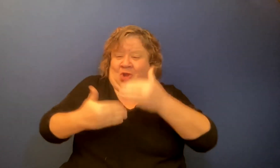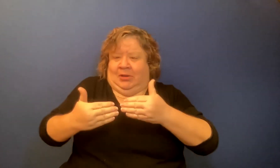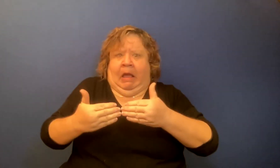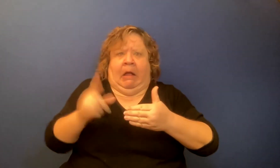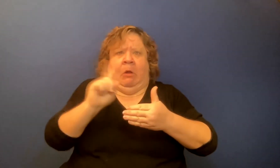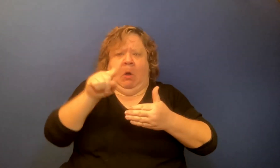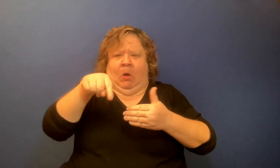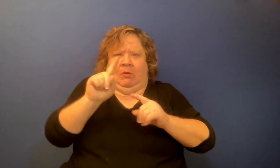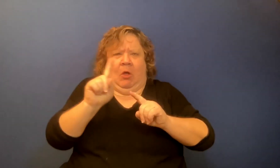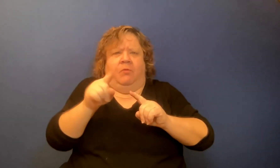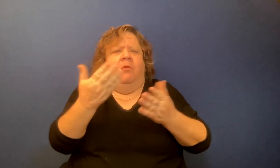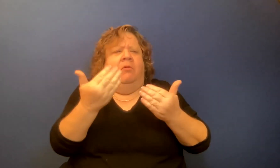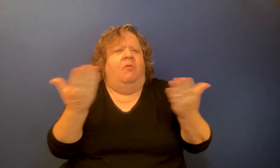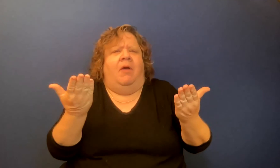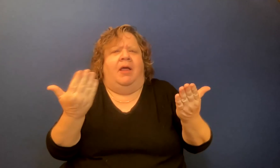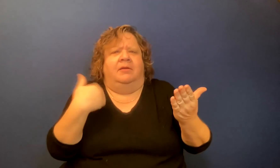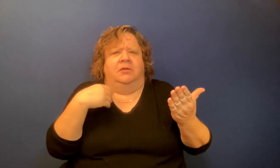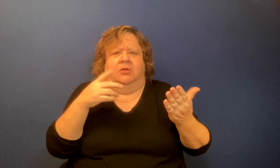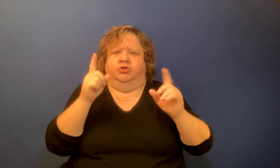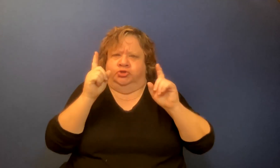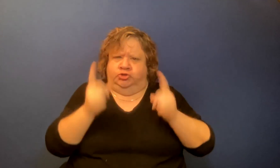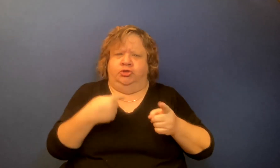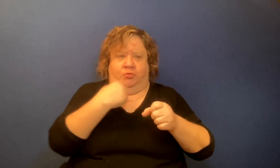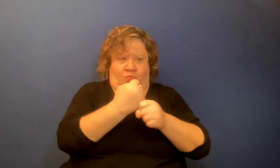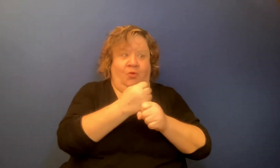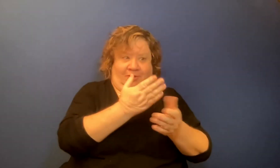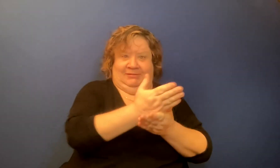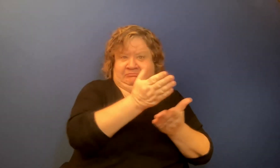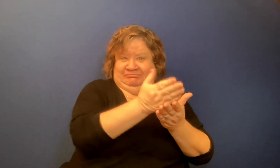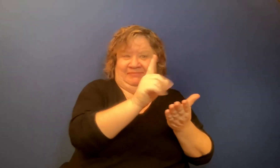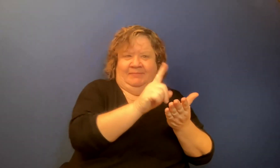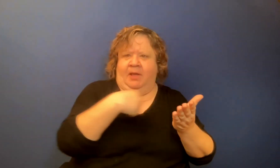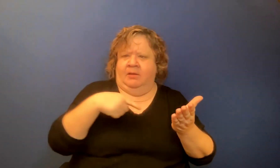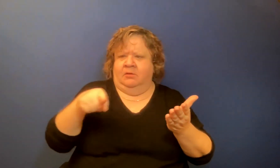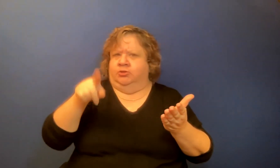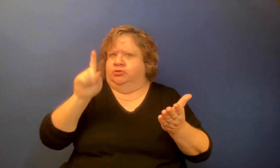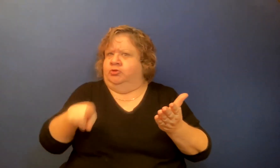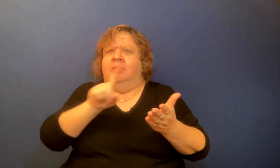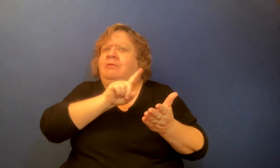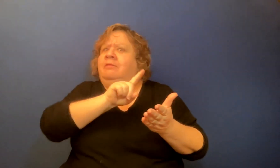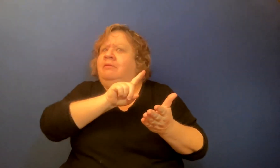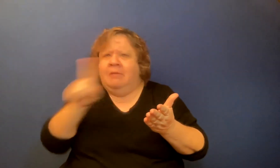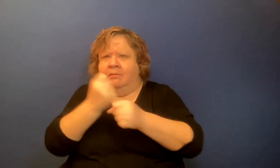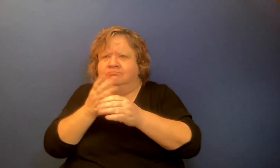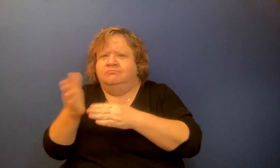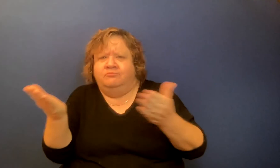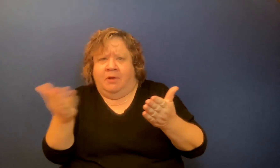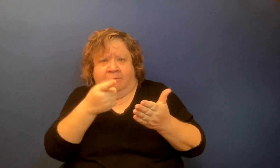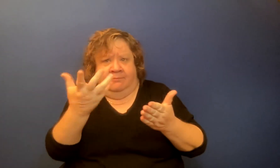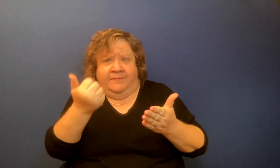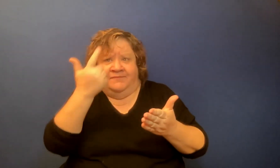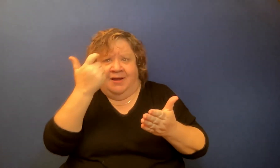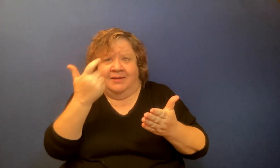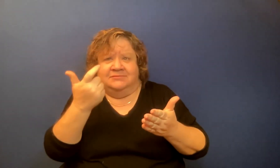from some of the obvious things? But is there any sort of must not, should not kind of things for us as we